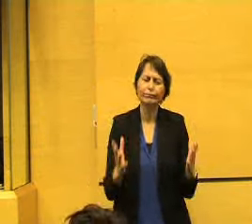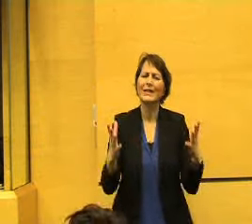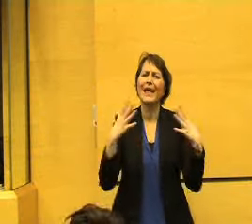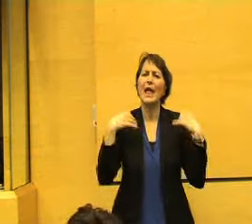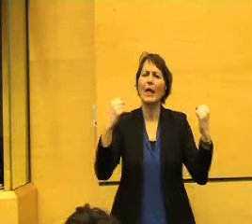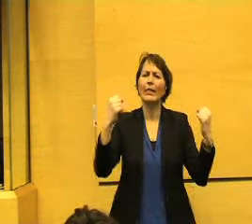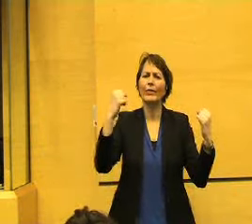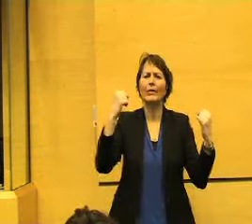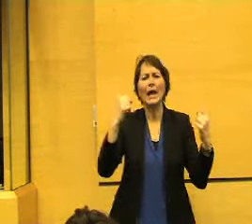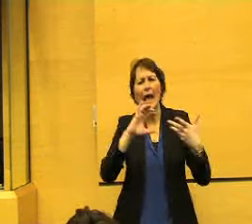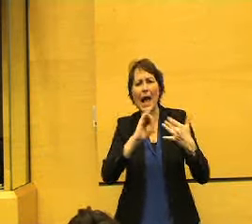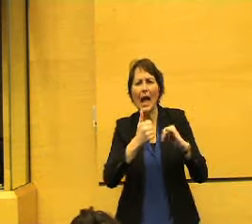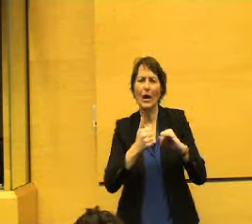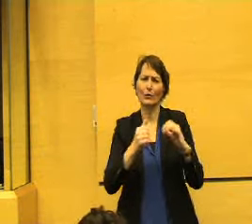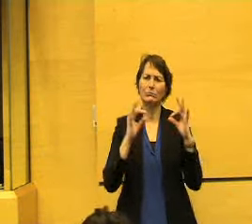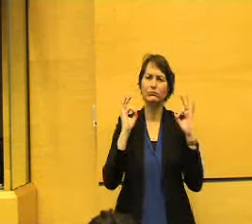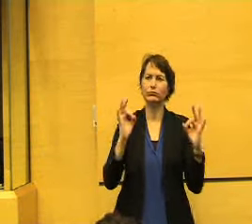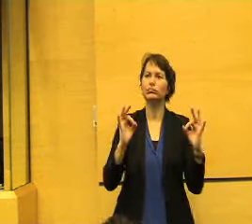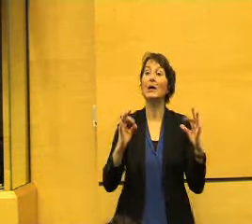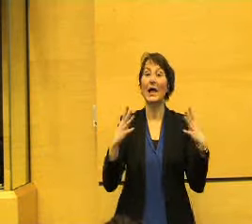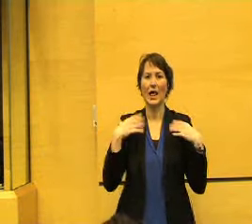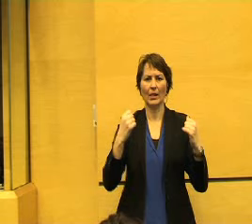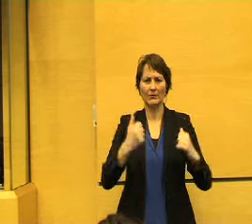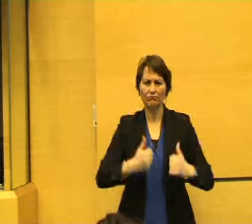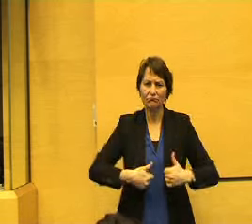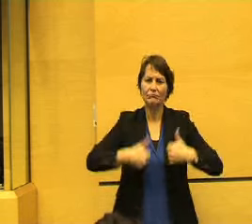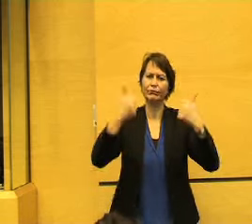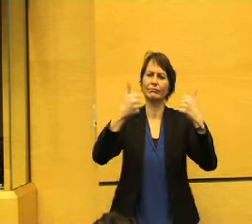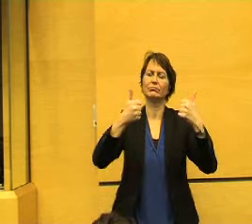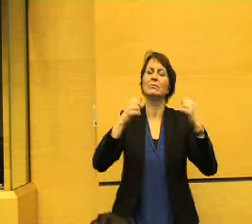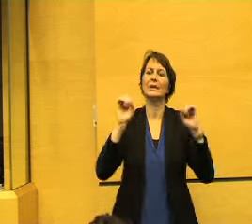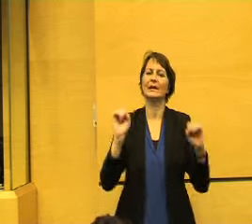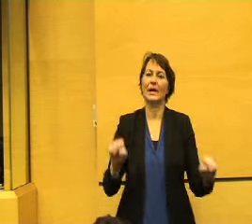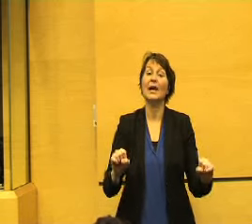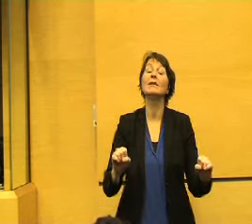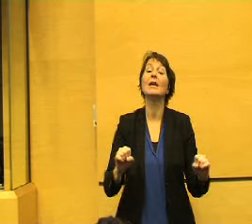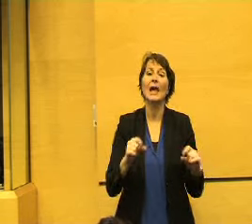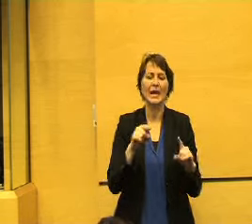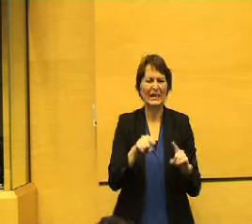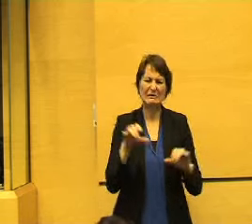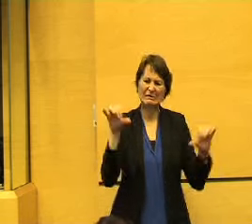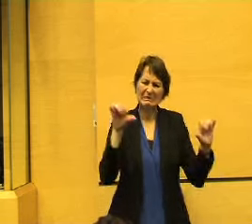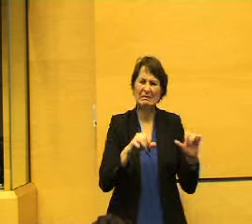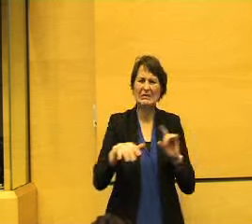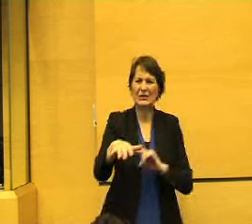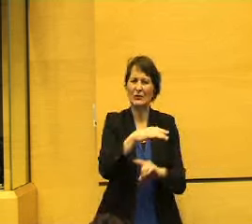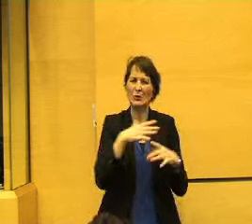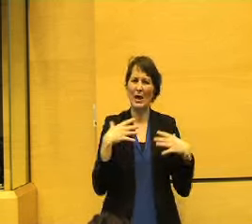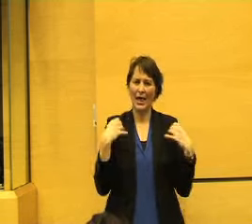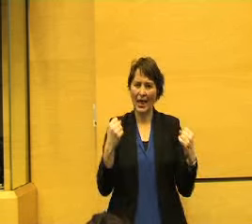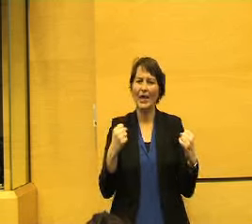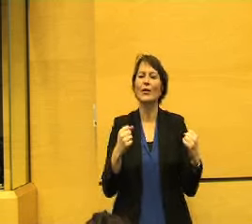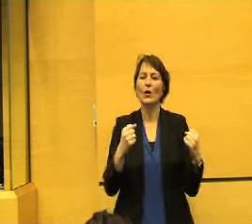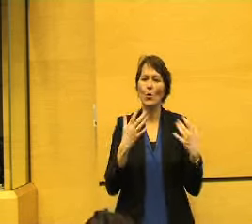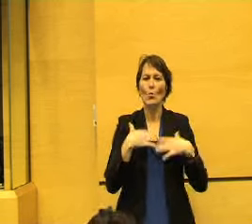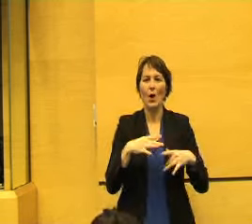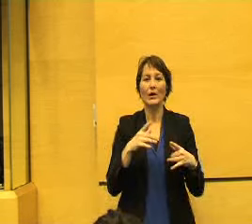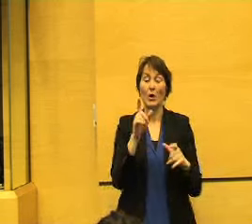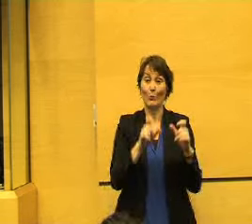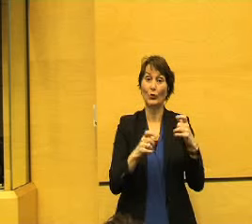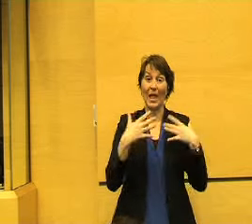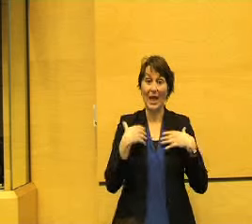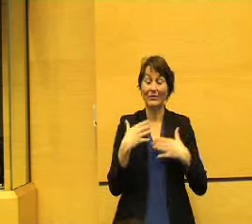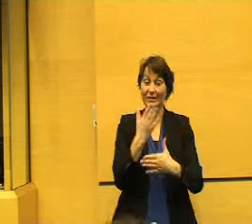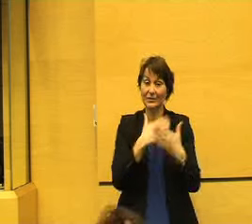of health promotion, disability prevention, and rehabilitation for persons with disabilities throughout